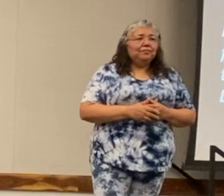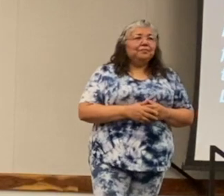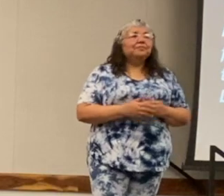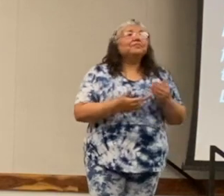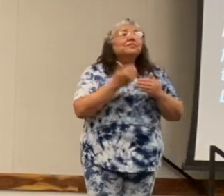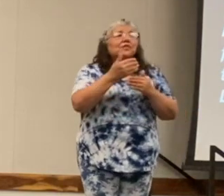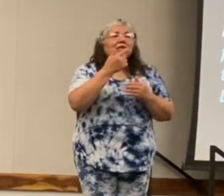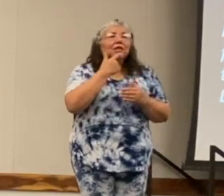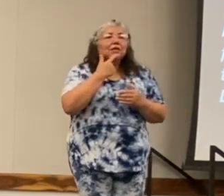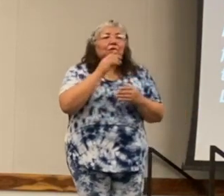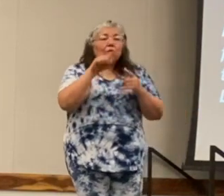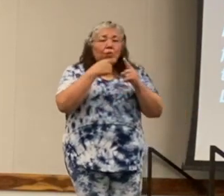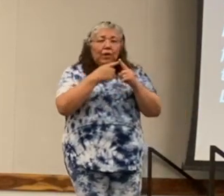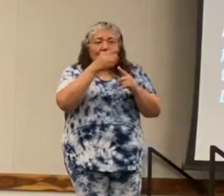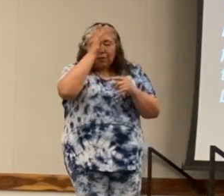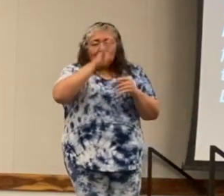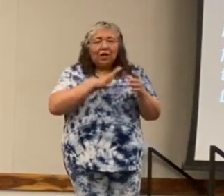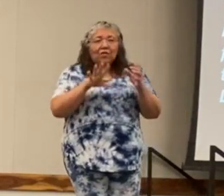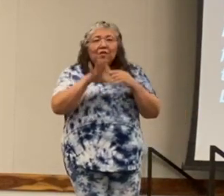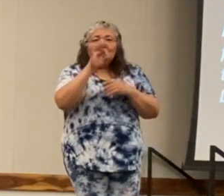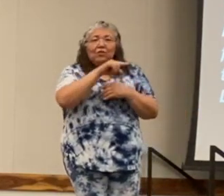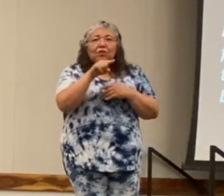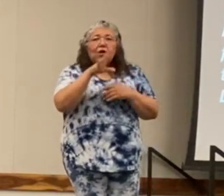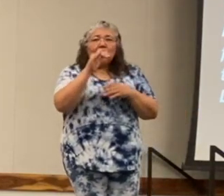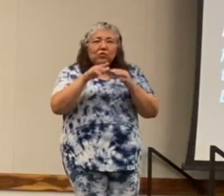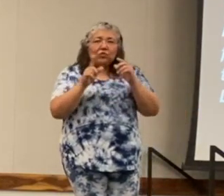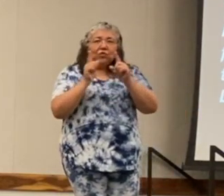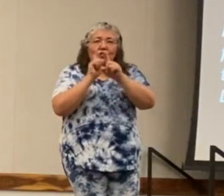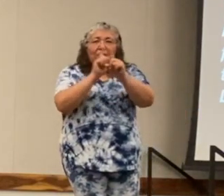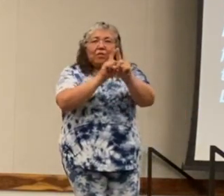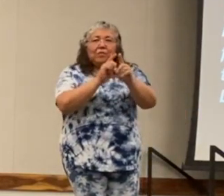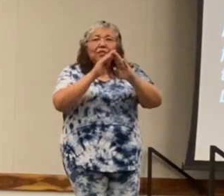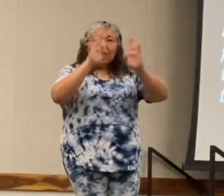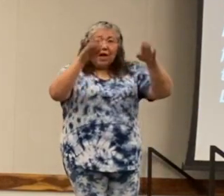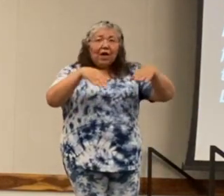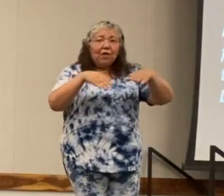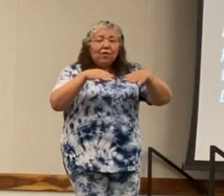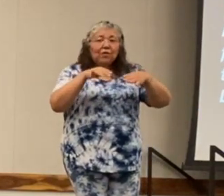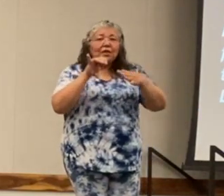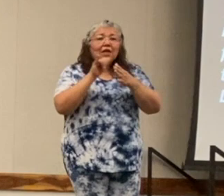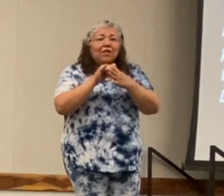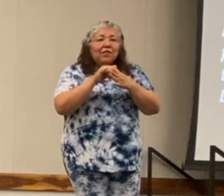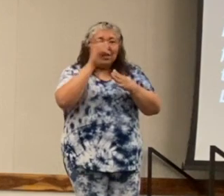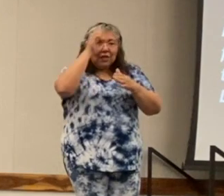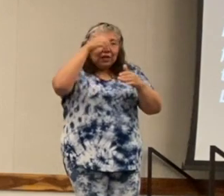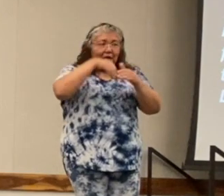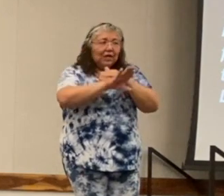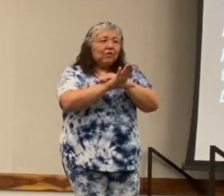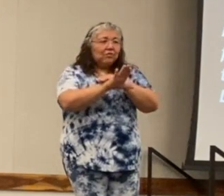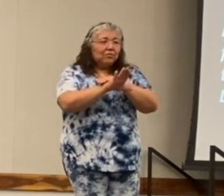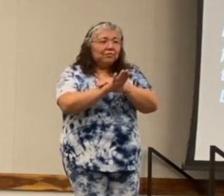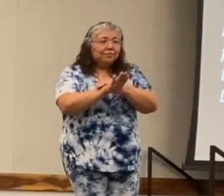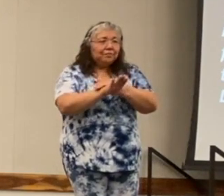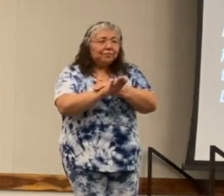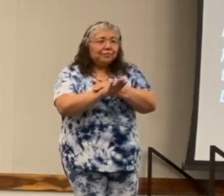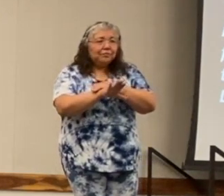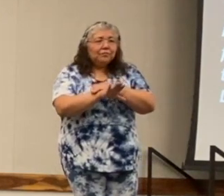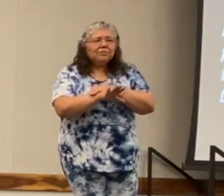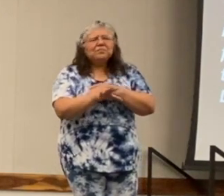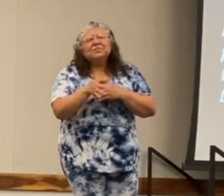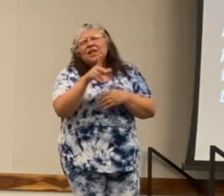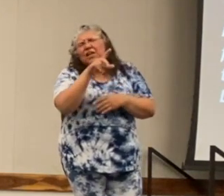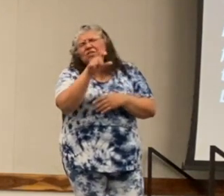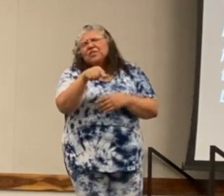he said, when that man finds you, I want you to follow him into the house that he enters. Let me ask you